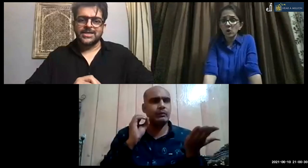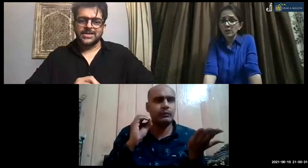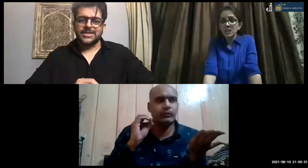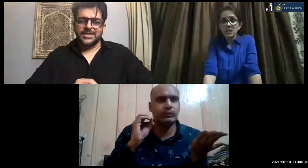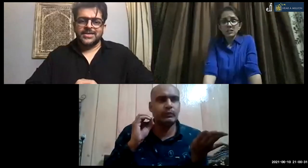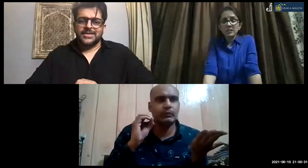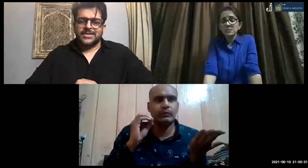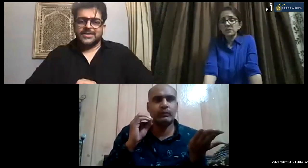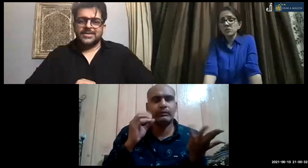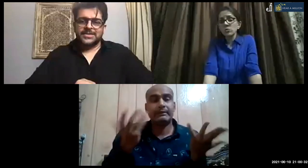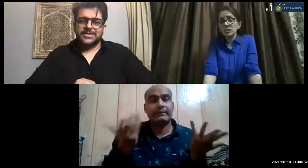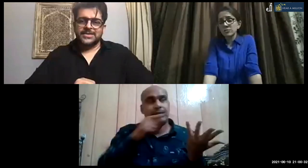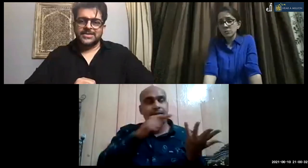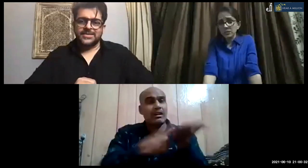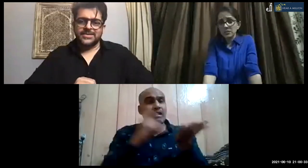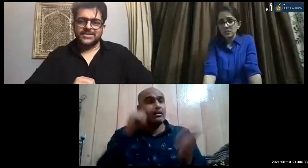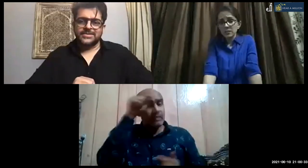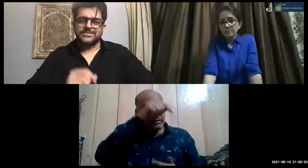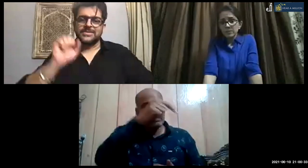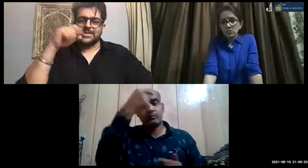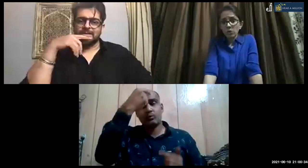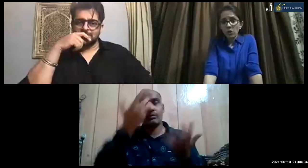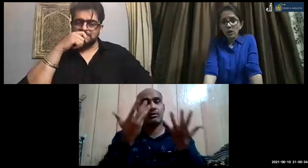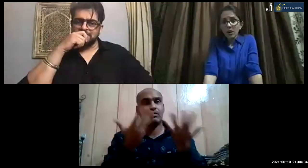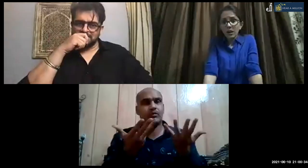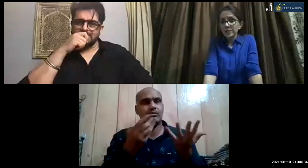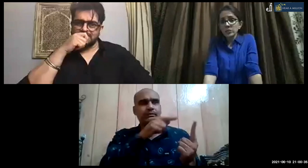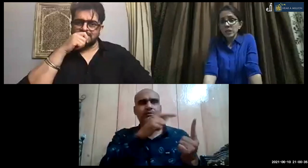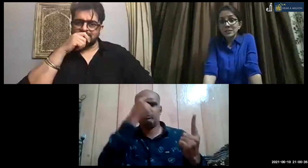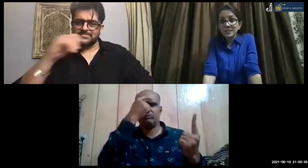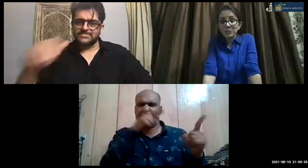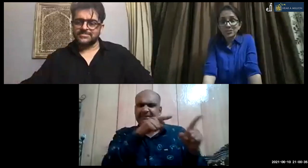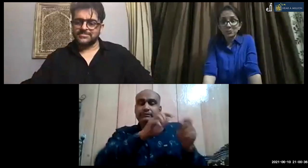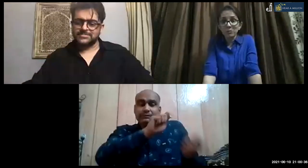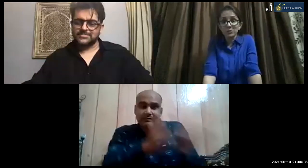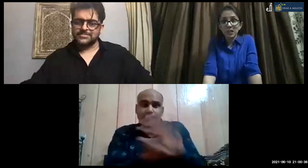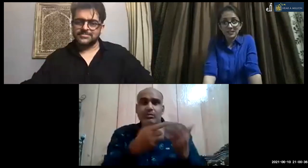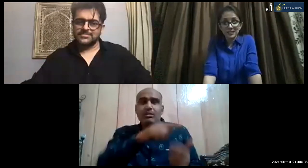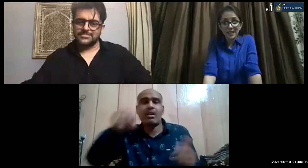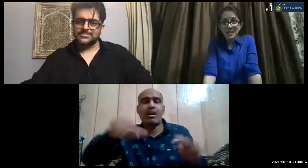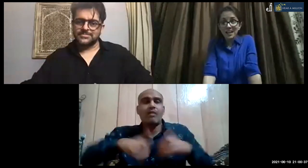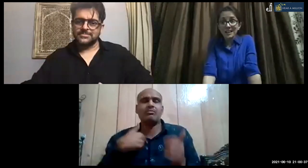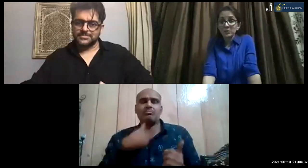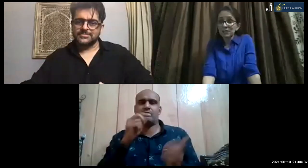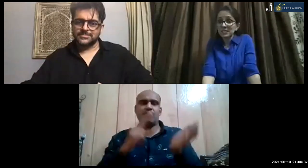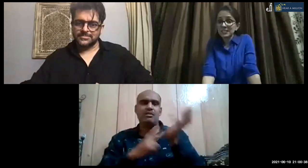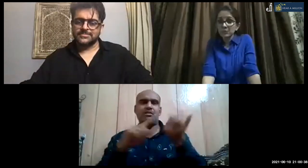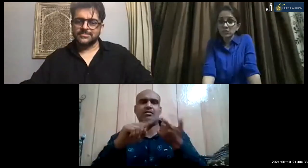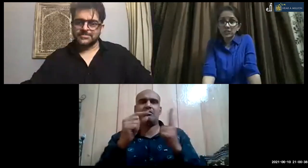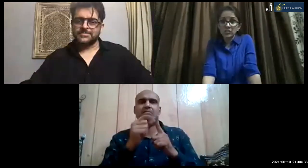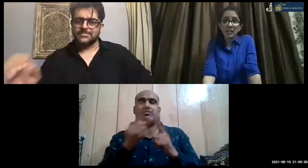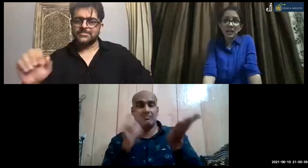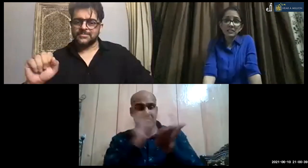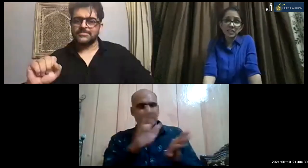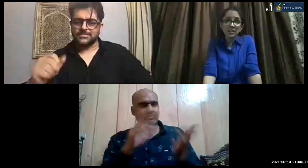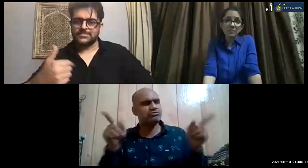in Indore, there has been no single response. So I don't understand what's the problem with RCI, and we definitely need to